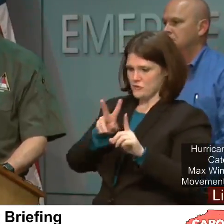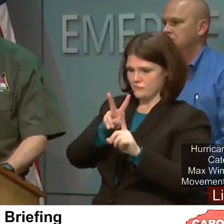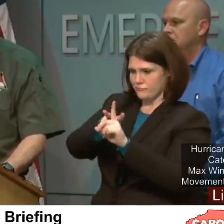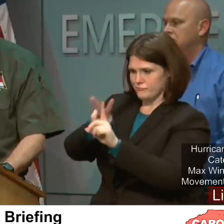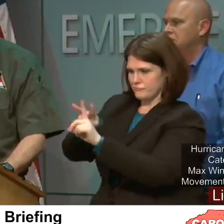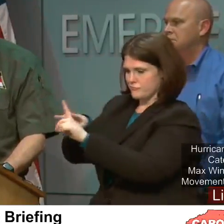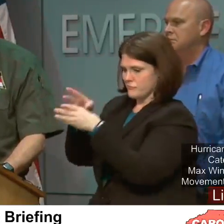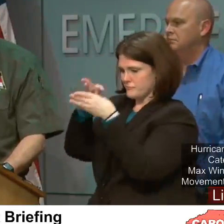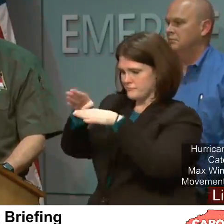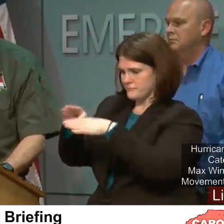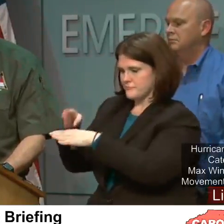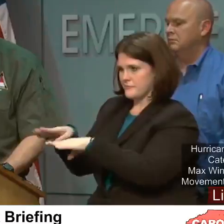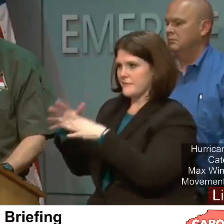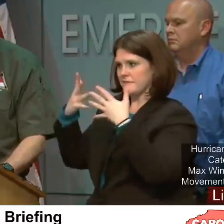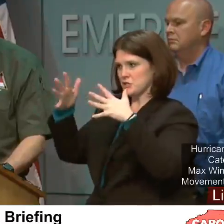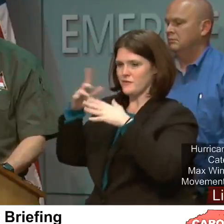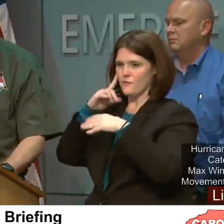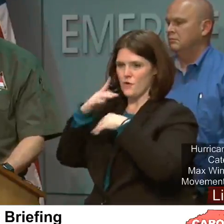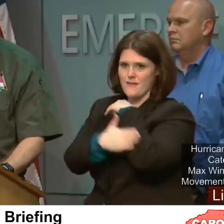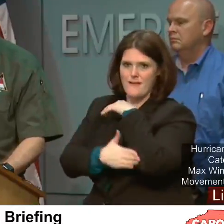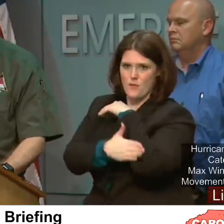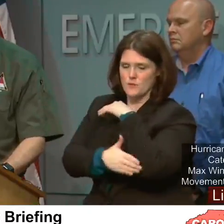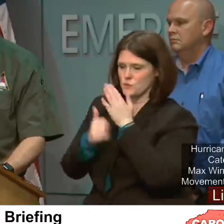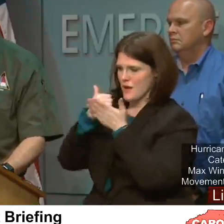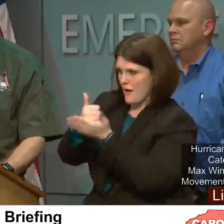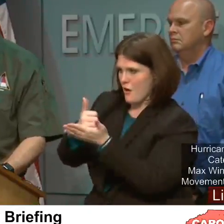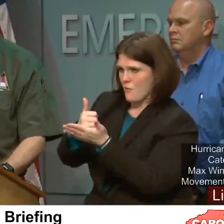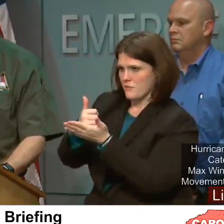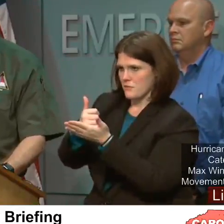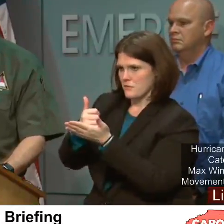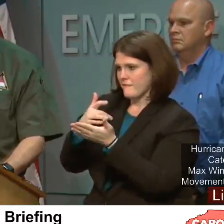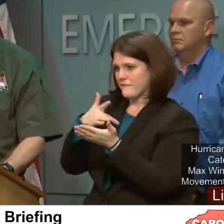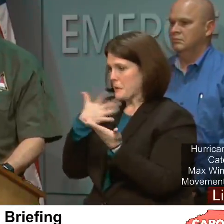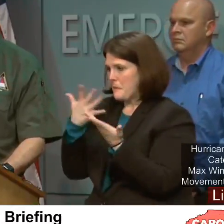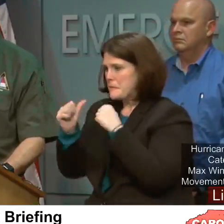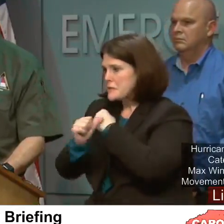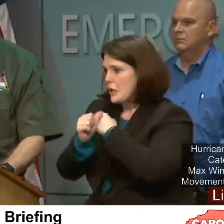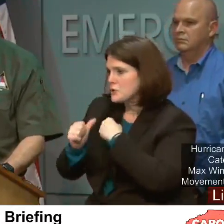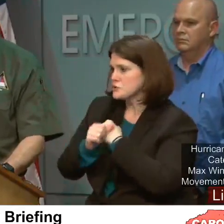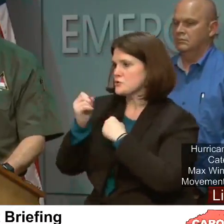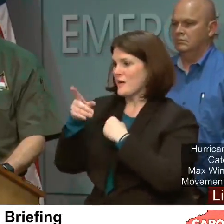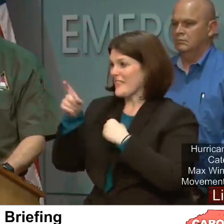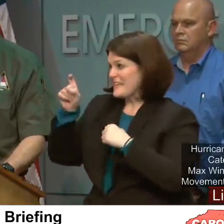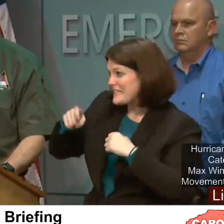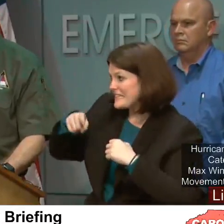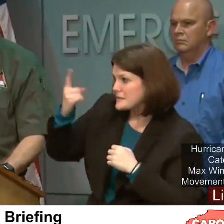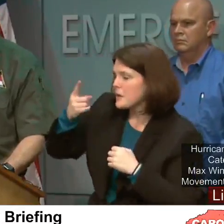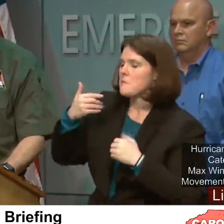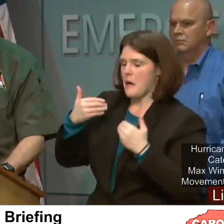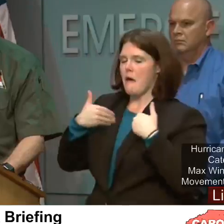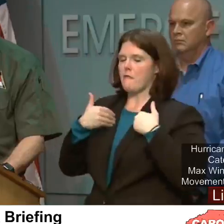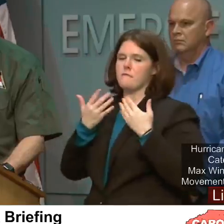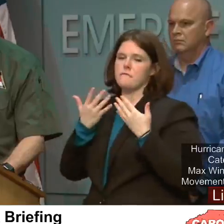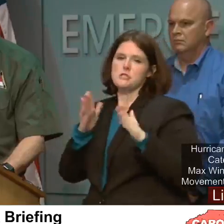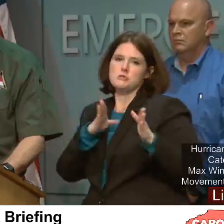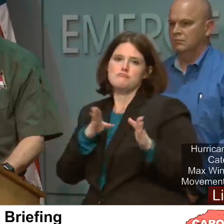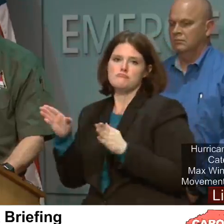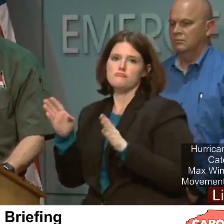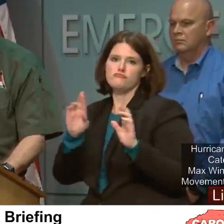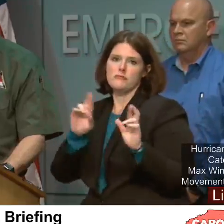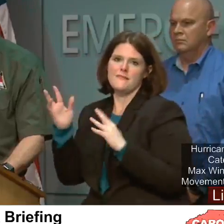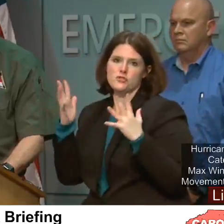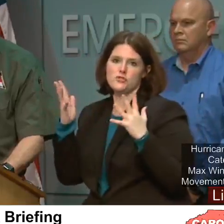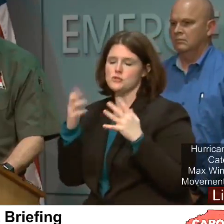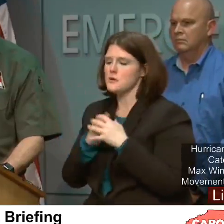the counties to help them respond to whatever hazard or need that they have. And so what you'll see is